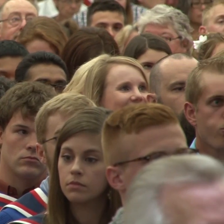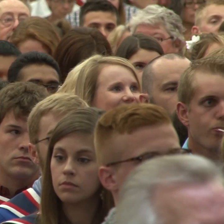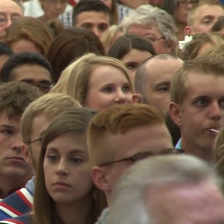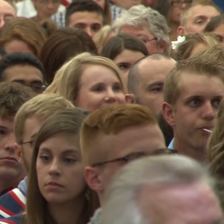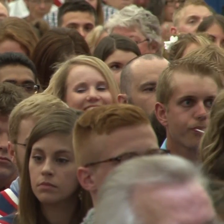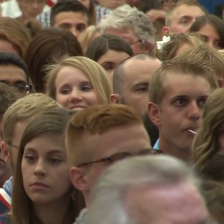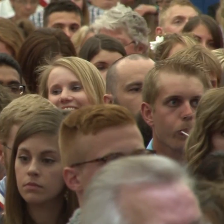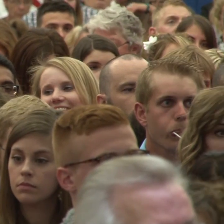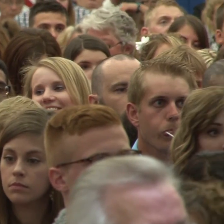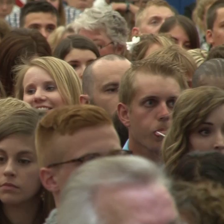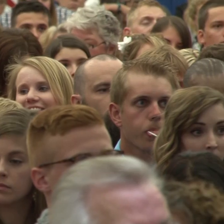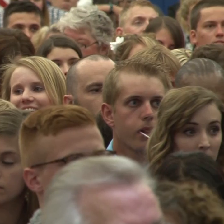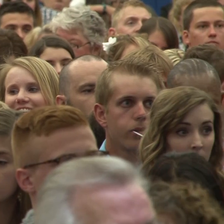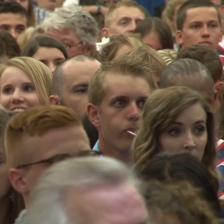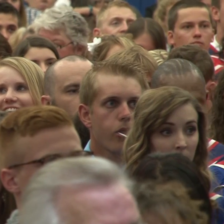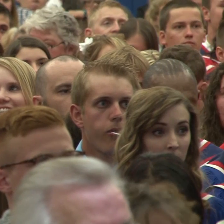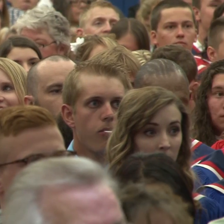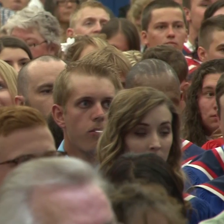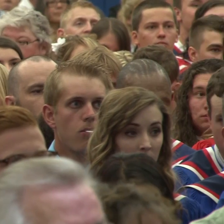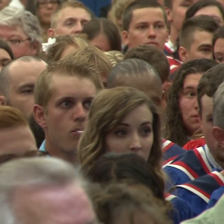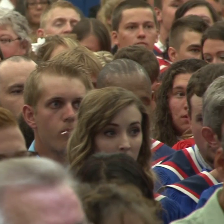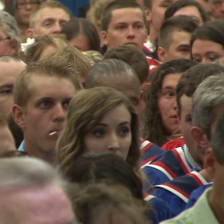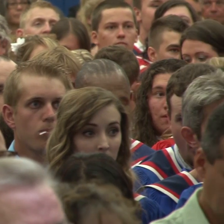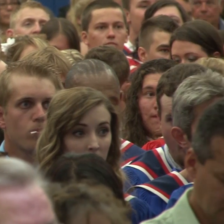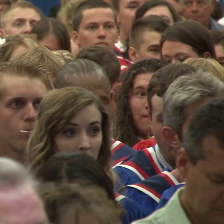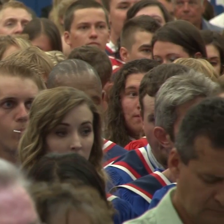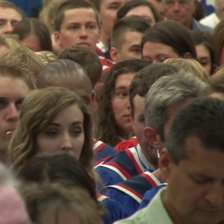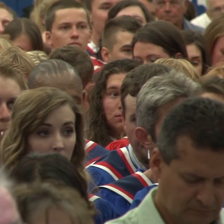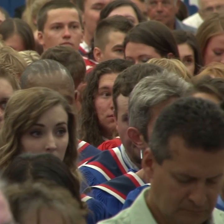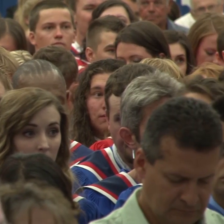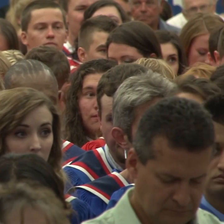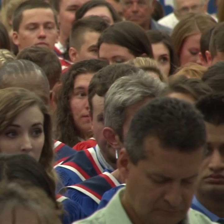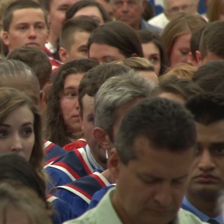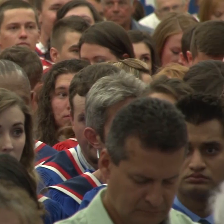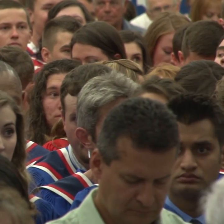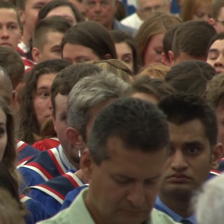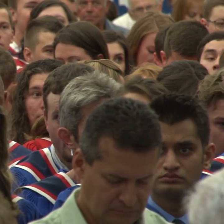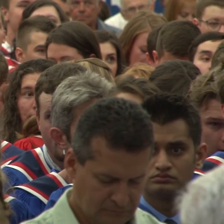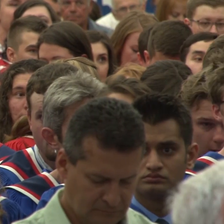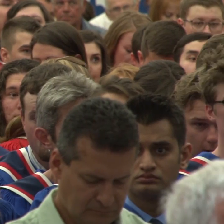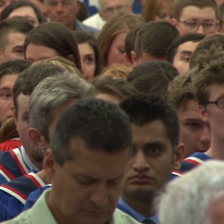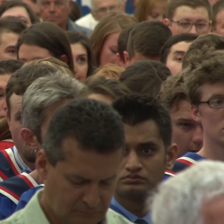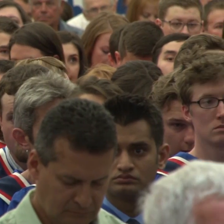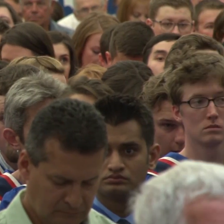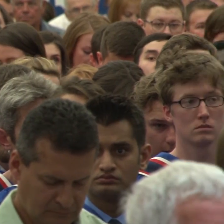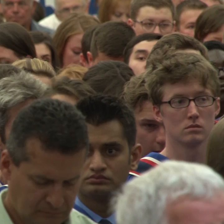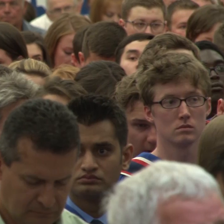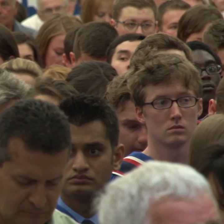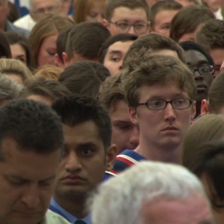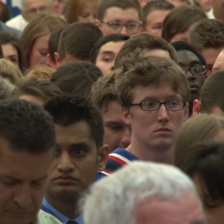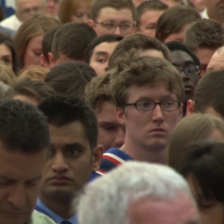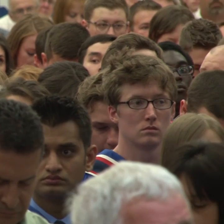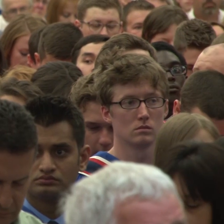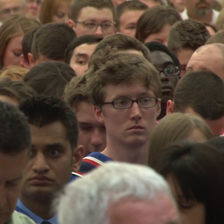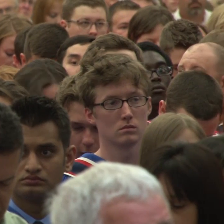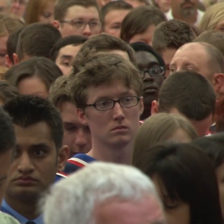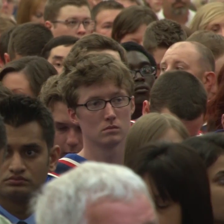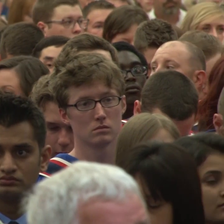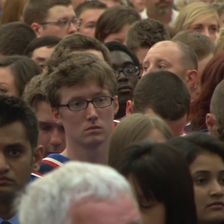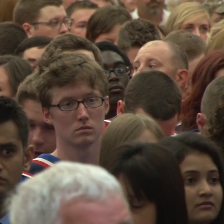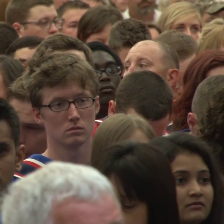here today, addressing you as the chair of the Board of Governors, is a result of a risk and a step